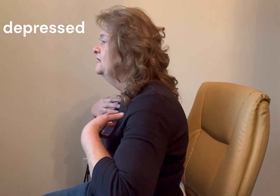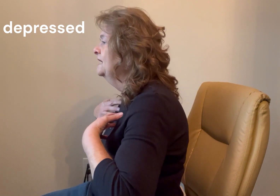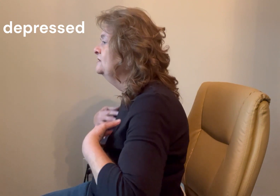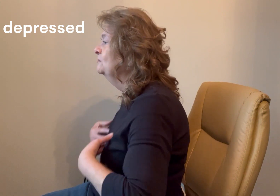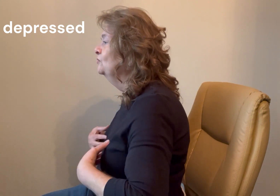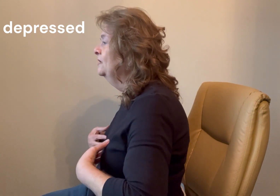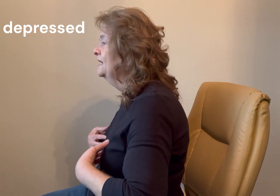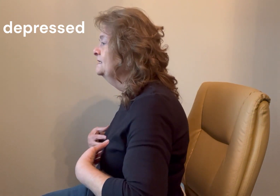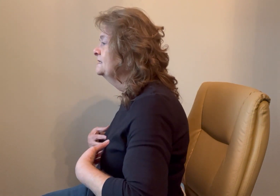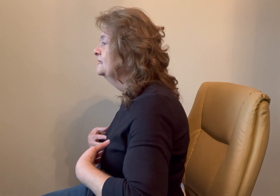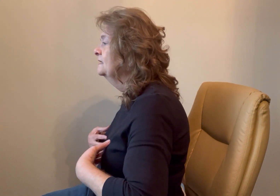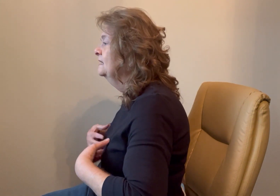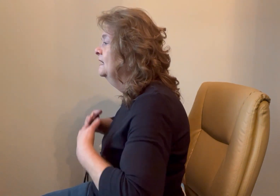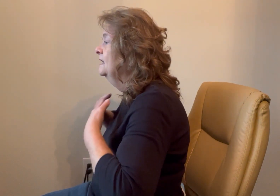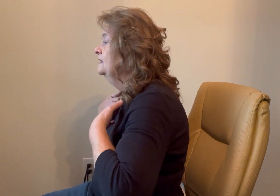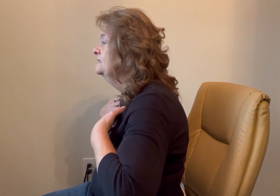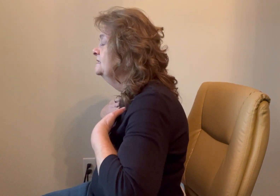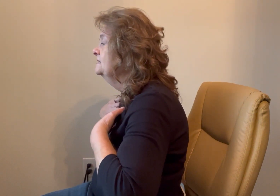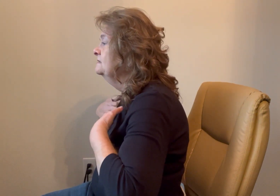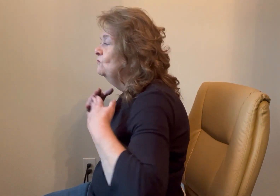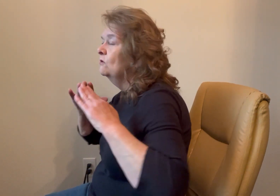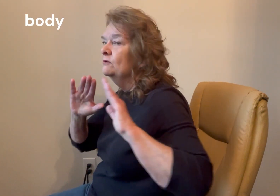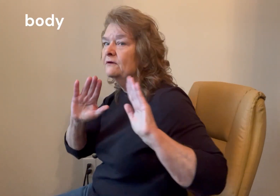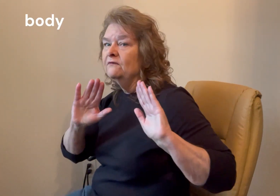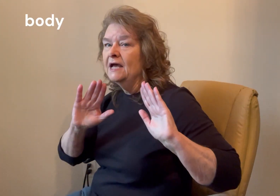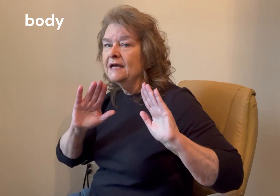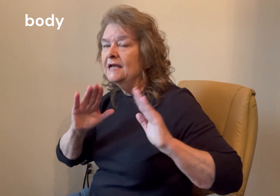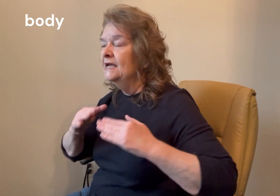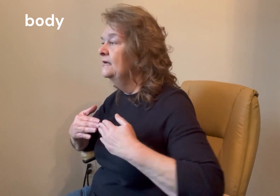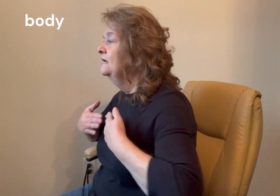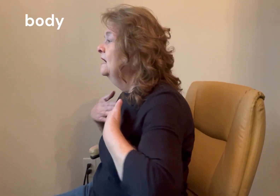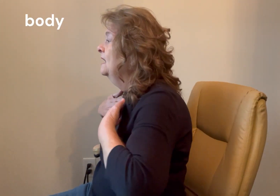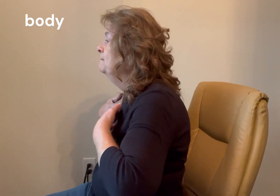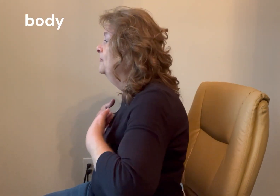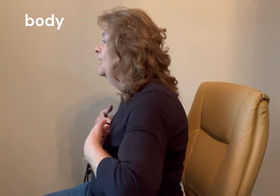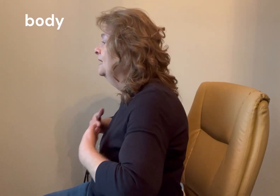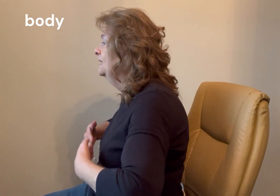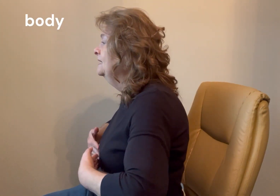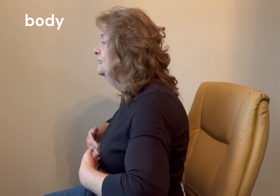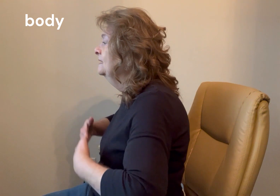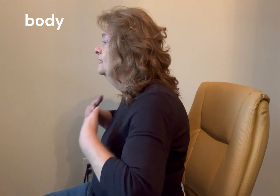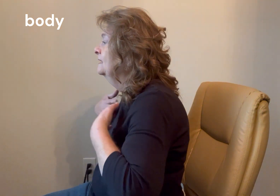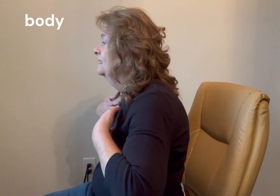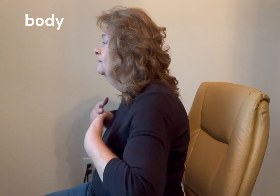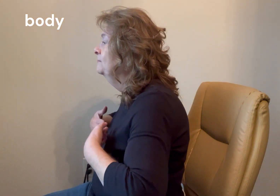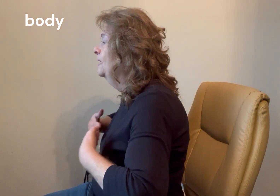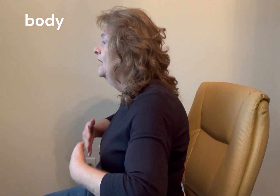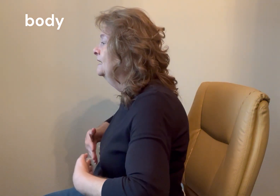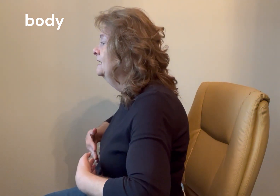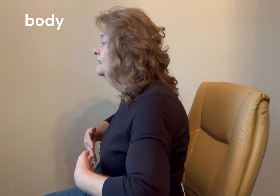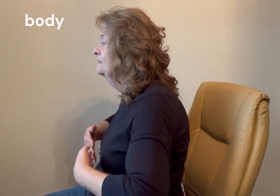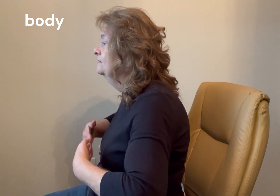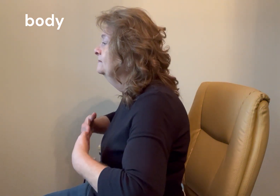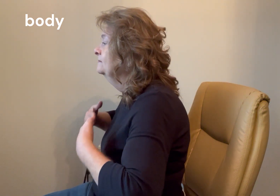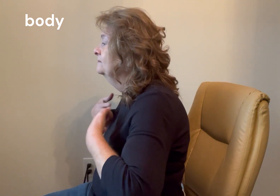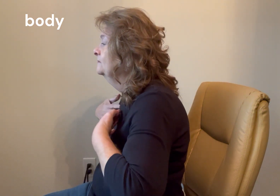hand, depressed. This is more with a flat hand, body, body,